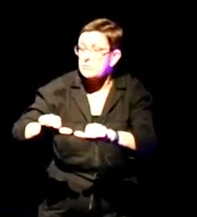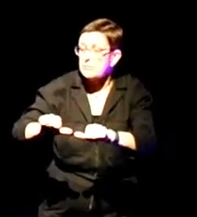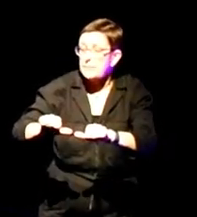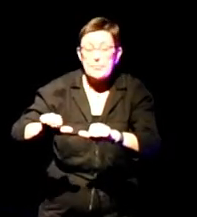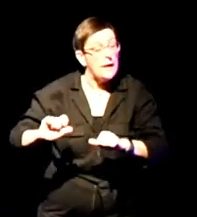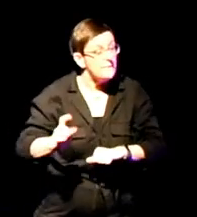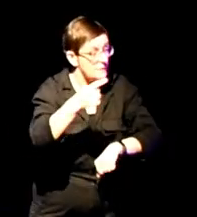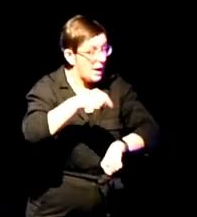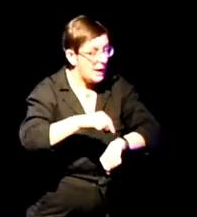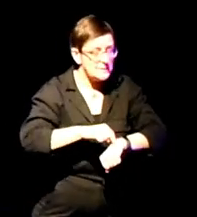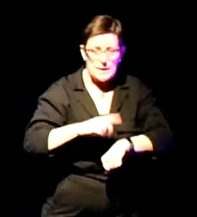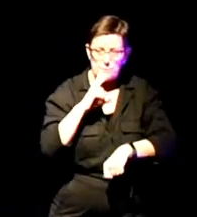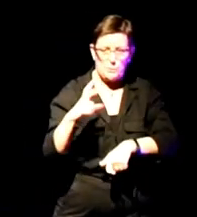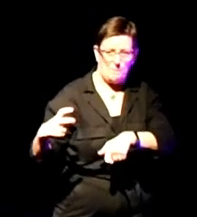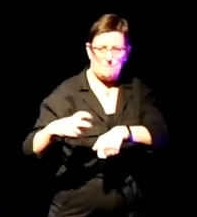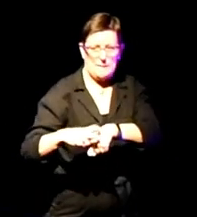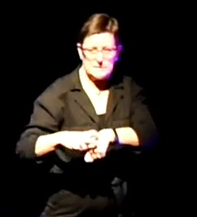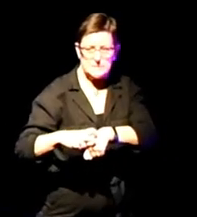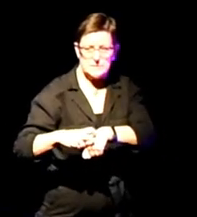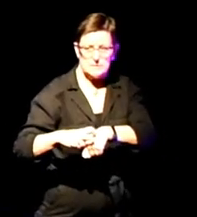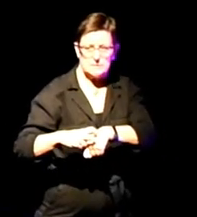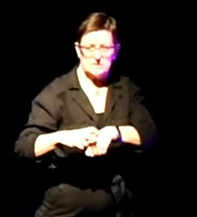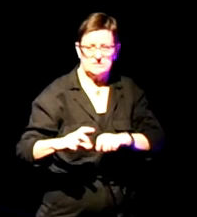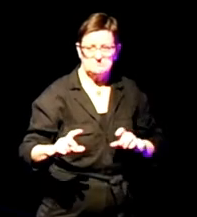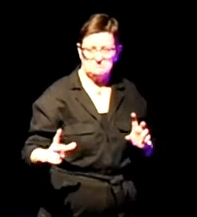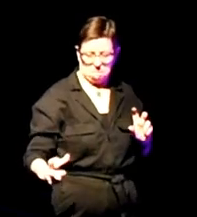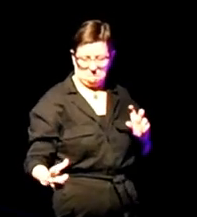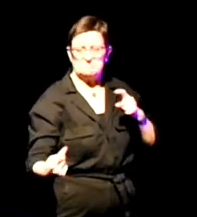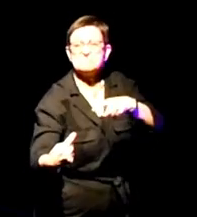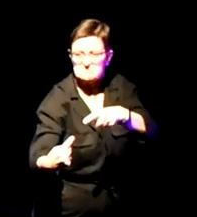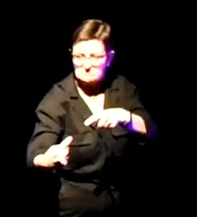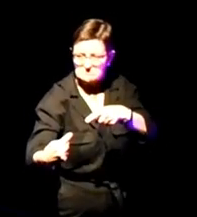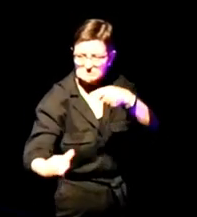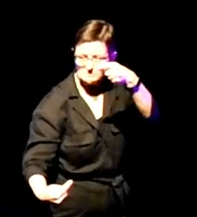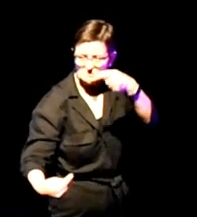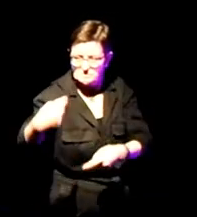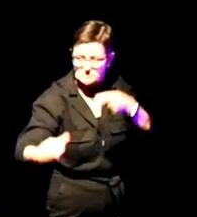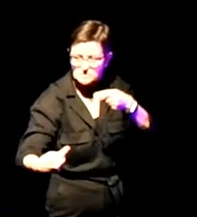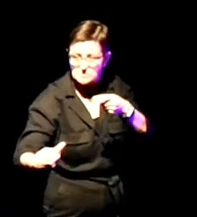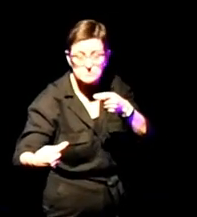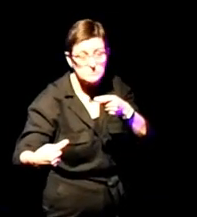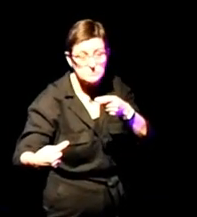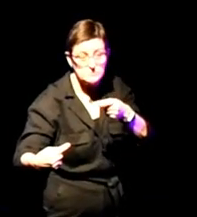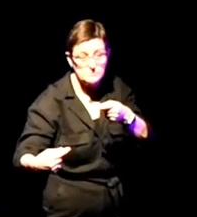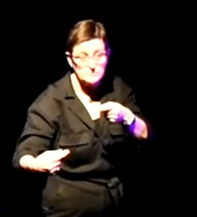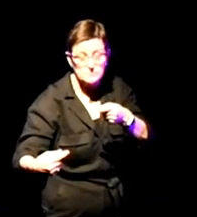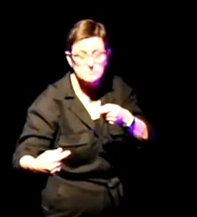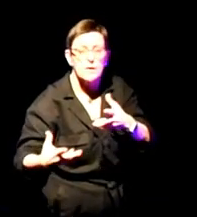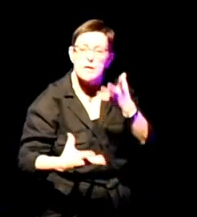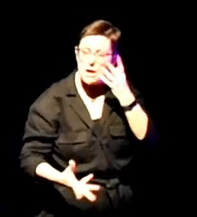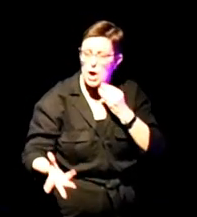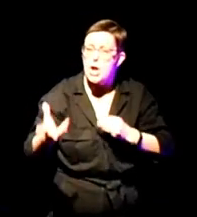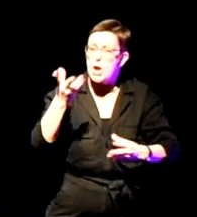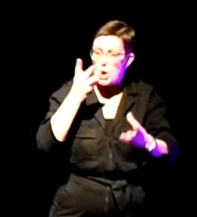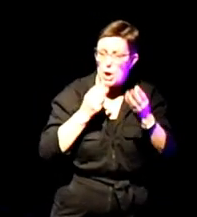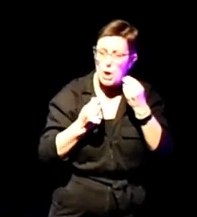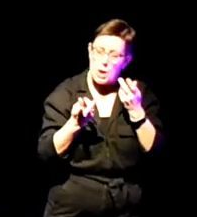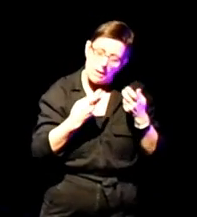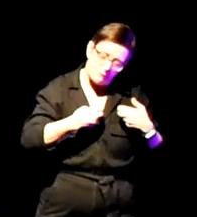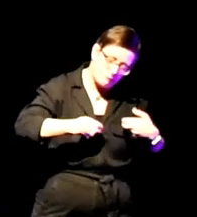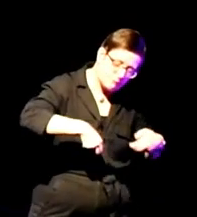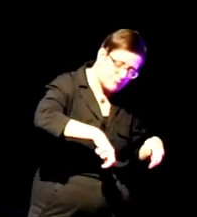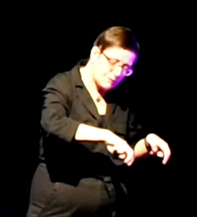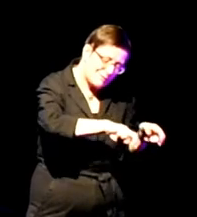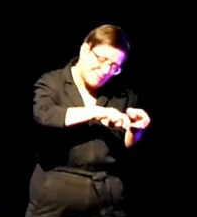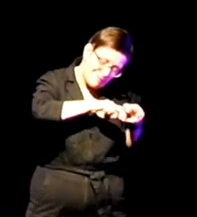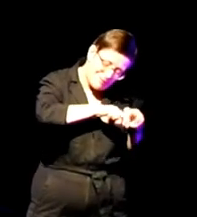The first time you bit me, I bit back and hard. Learned to sleep in the positions that